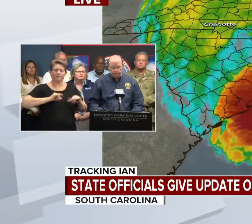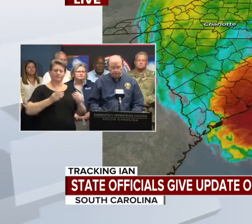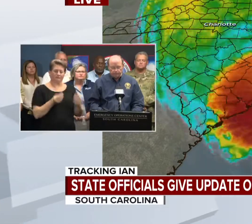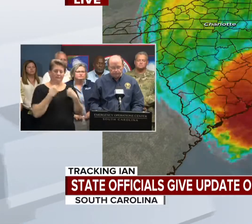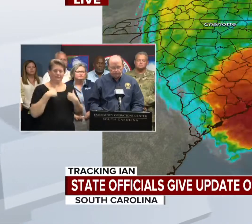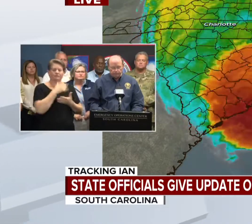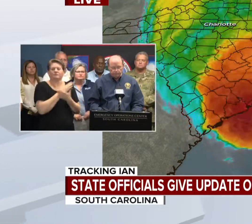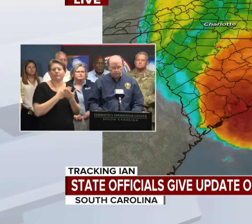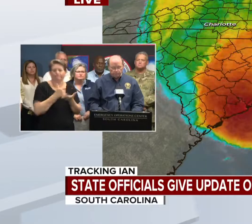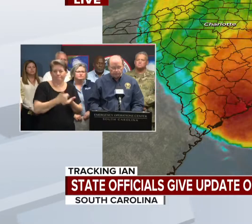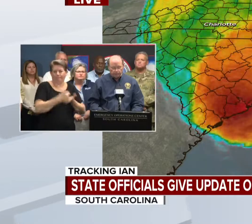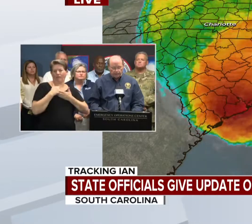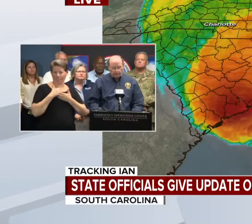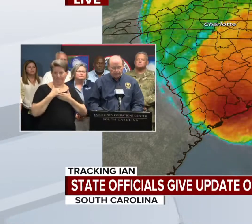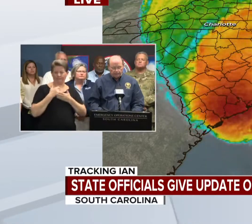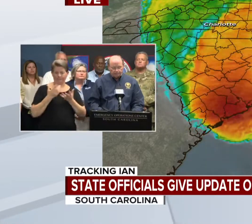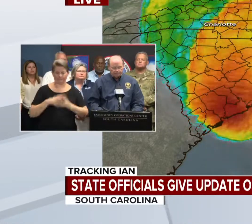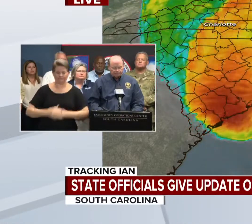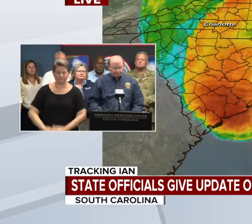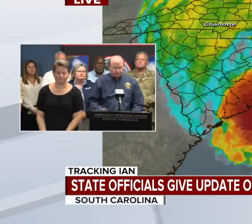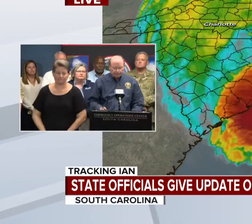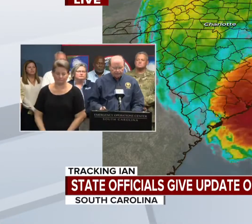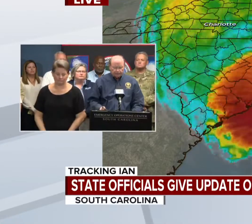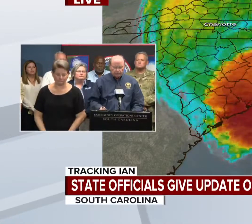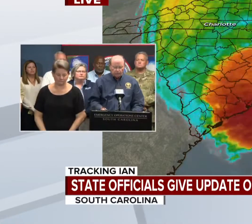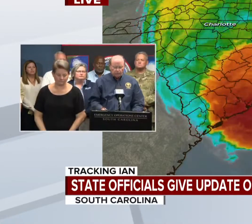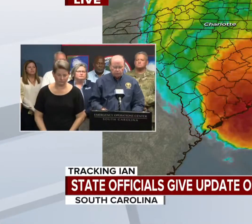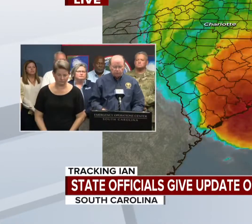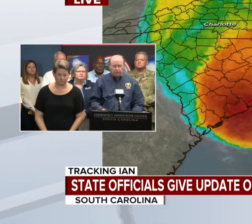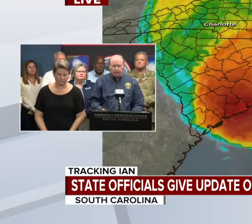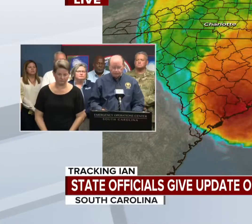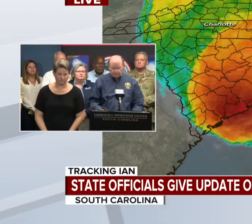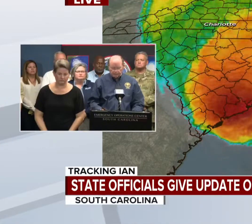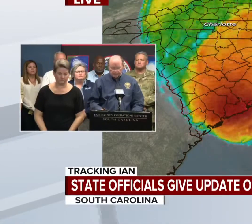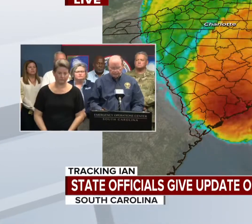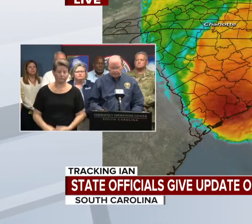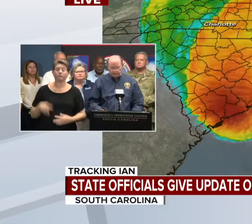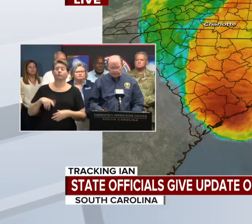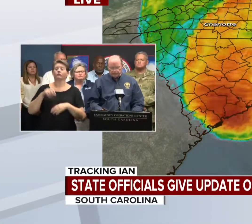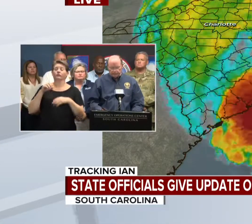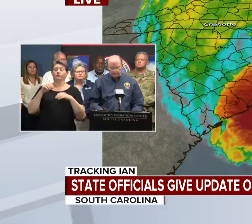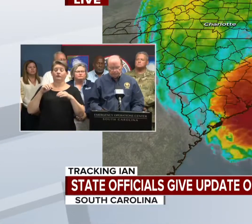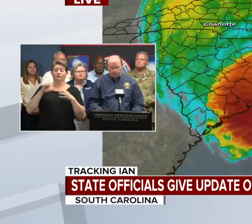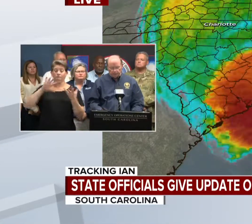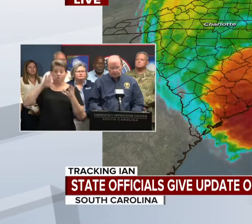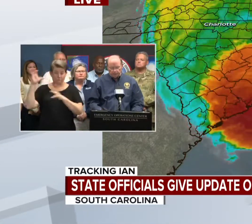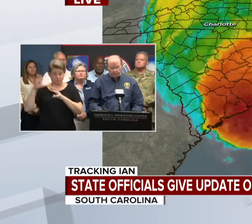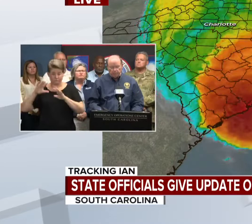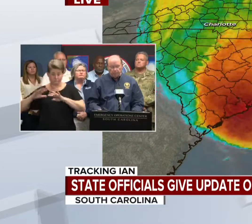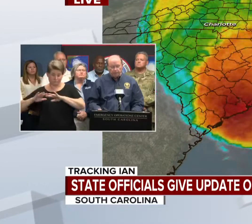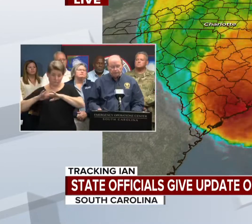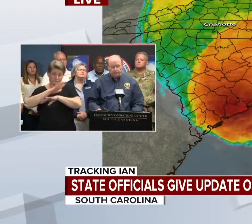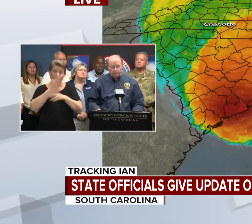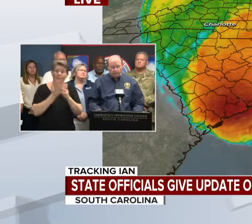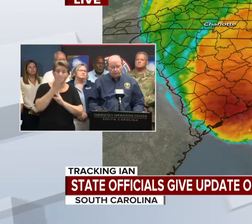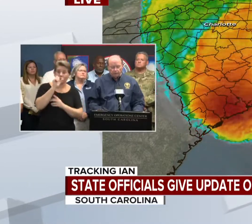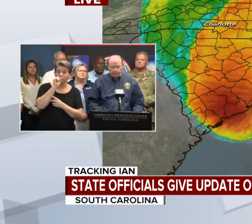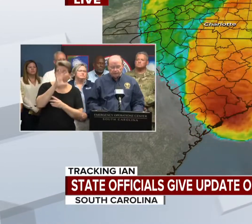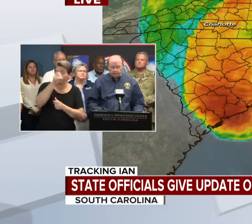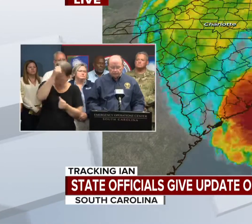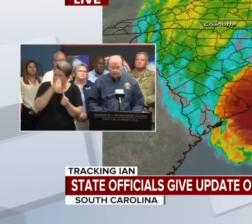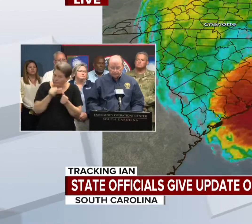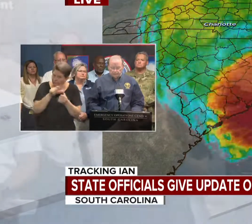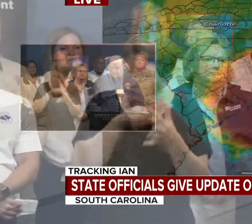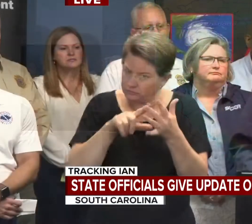some advantages, certainly at this point. As the storm moves through South Carolina, residents should keep in mind a couple of key points. One